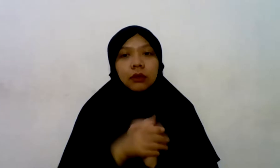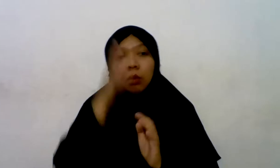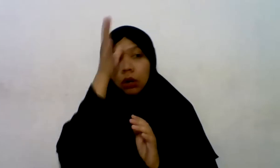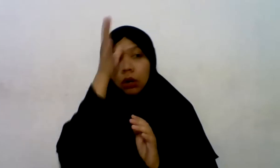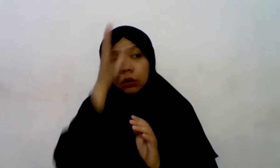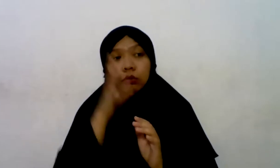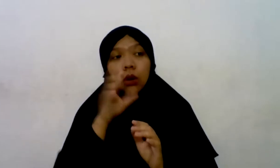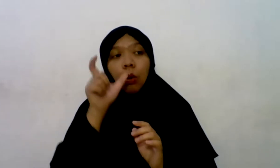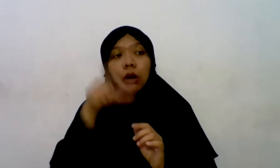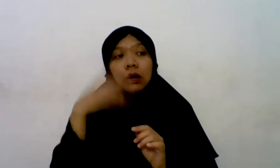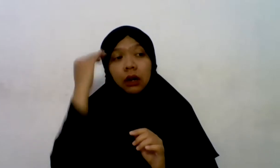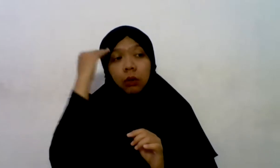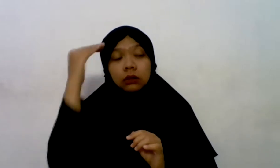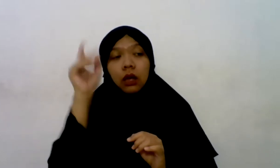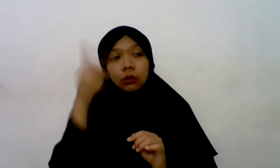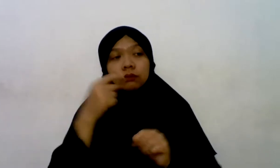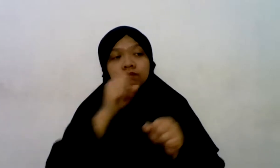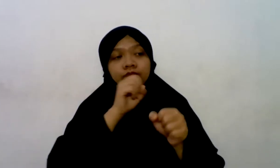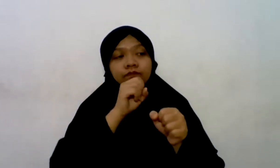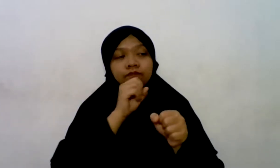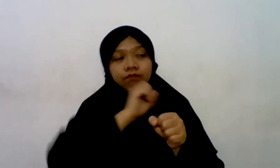Thank you so much, Najmah.